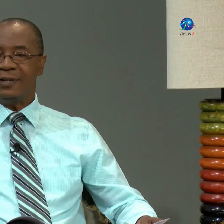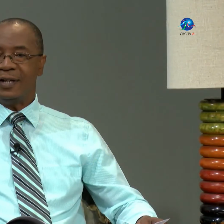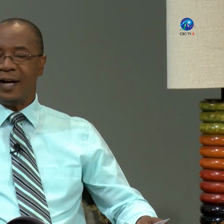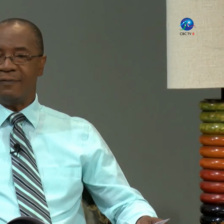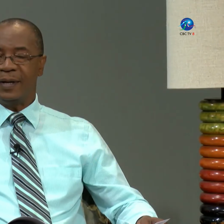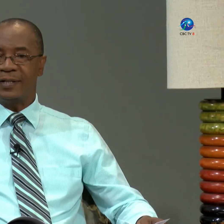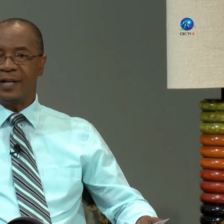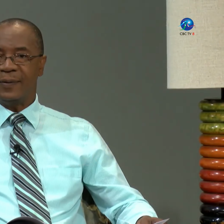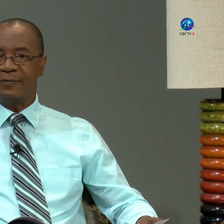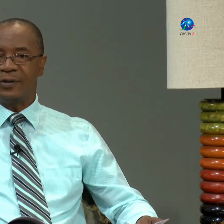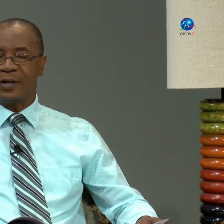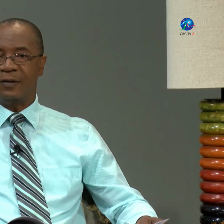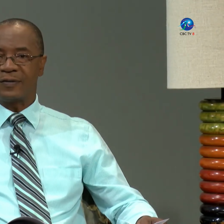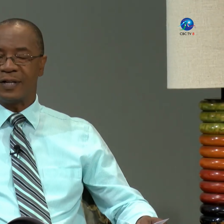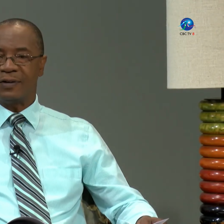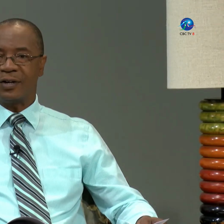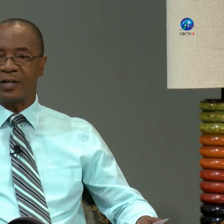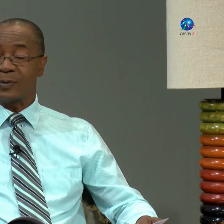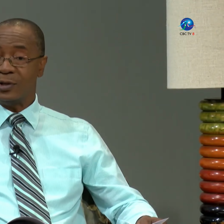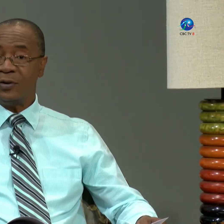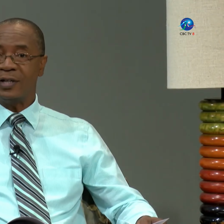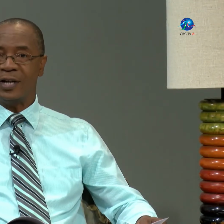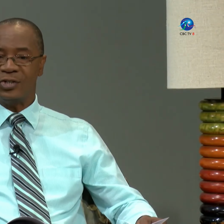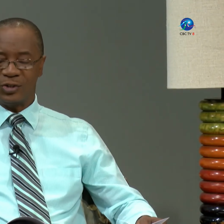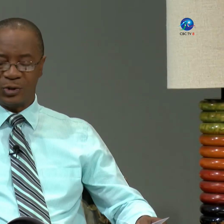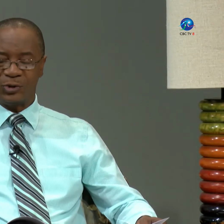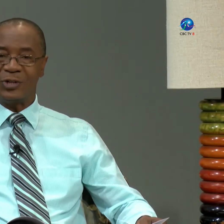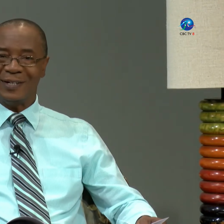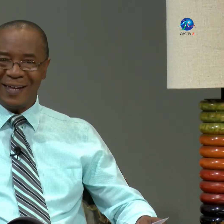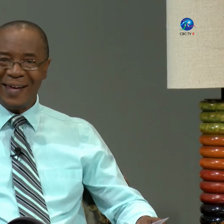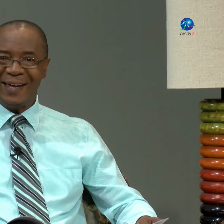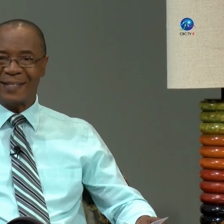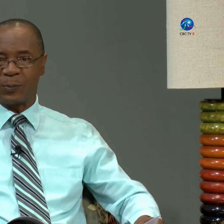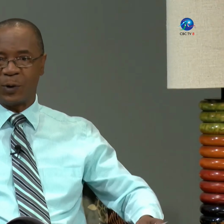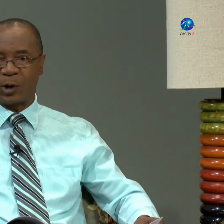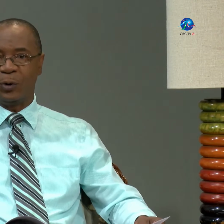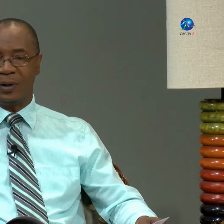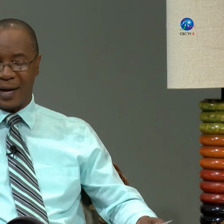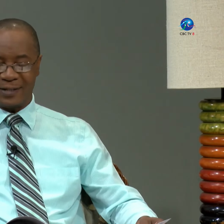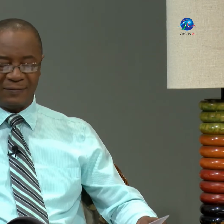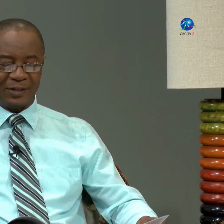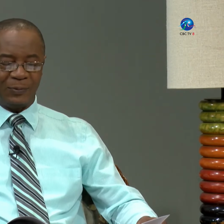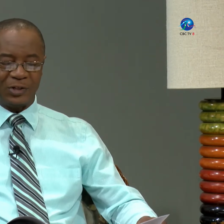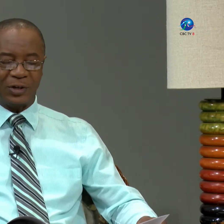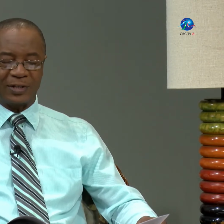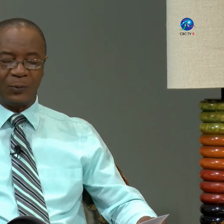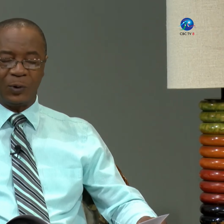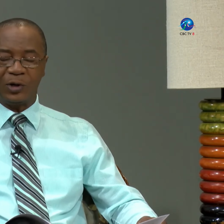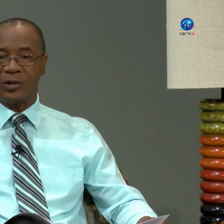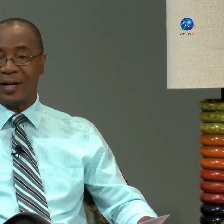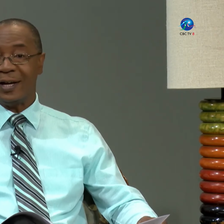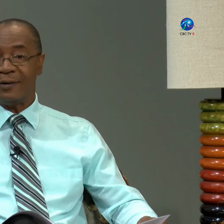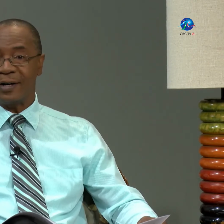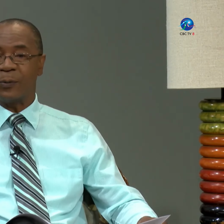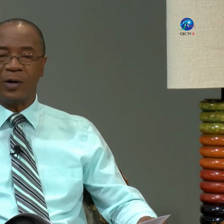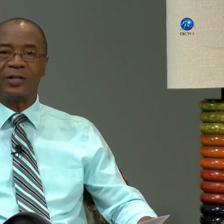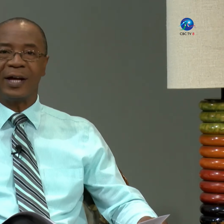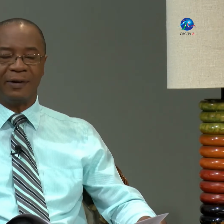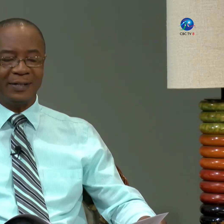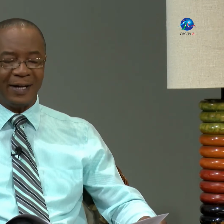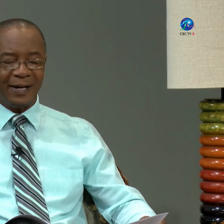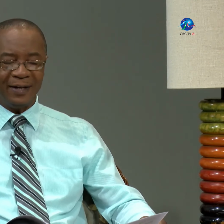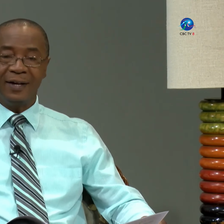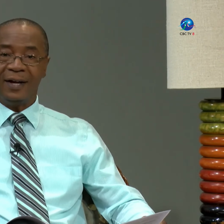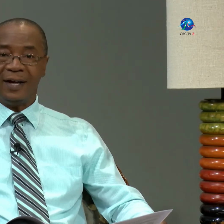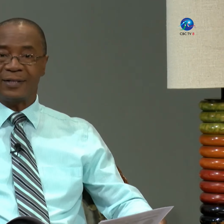We are seven and a half minutes now after the hour of seven o'clock as we turn our attention to today's global activity which looks at World Hearing.